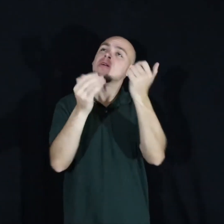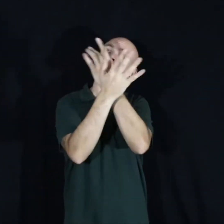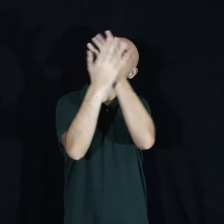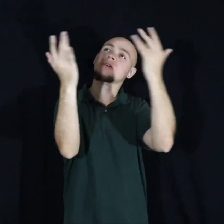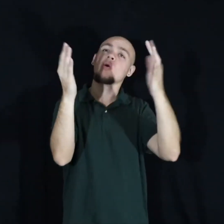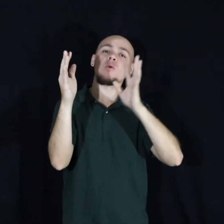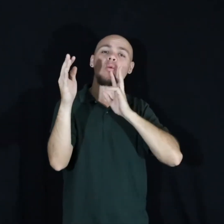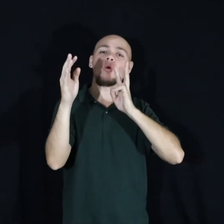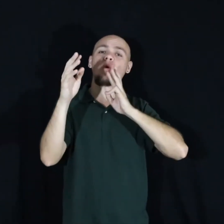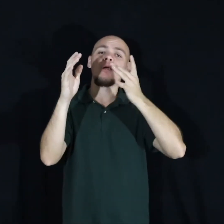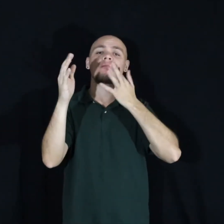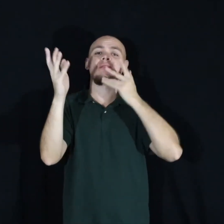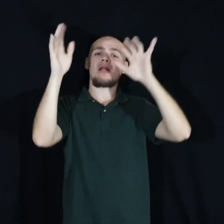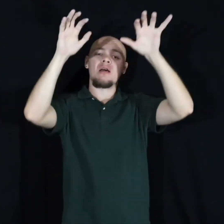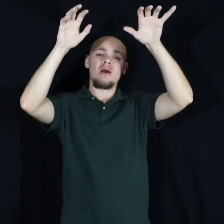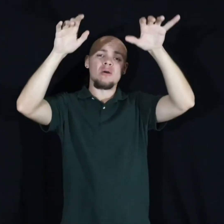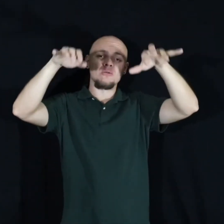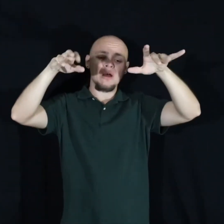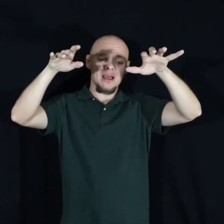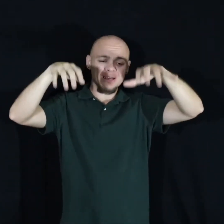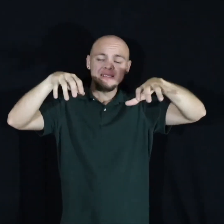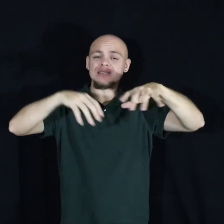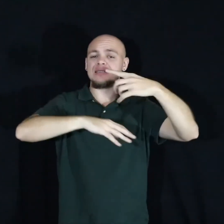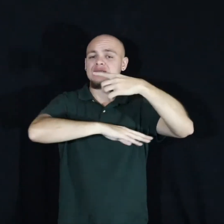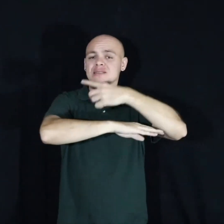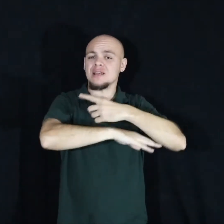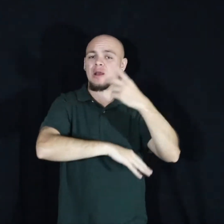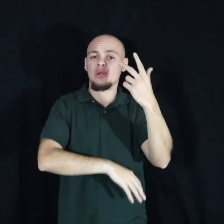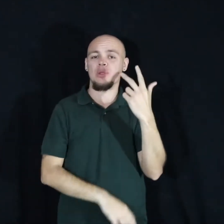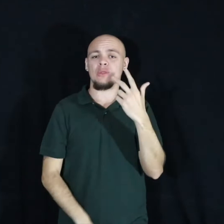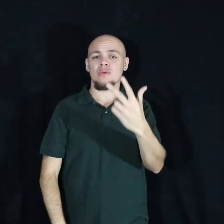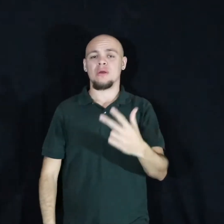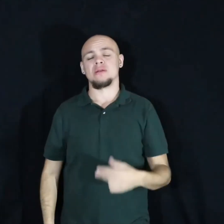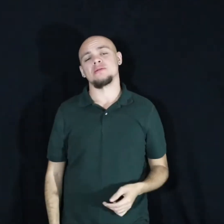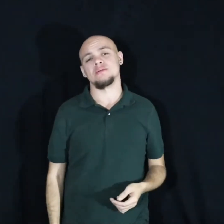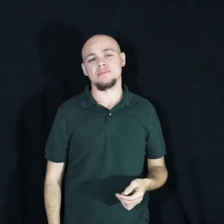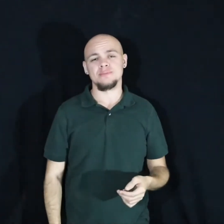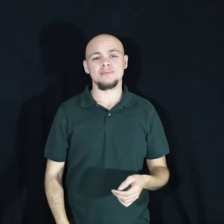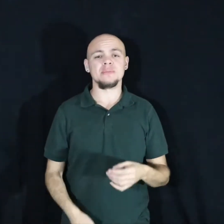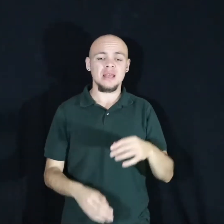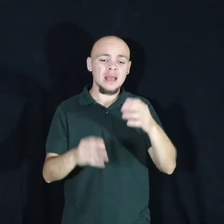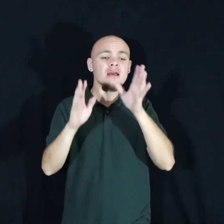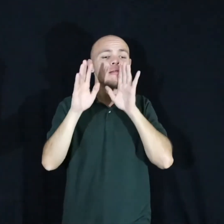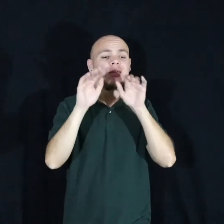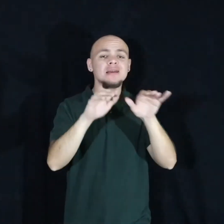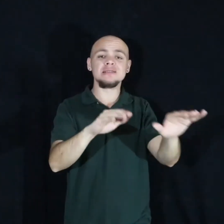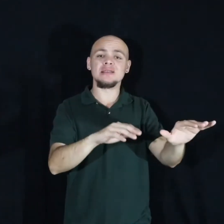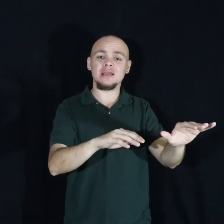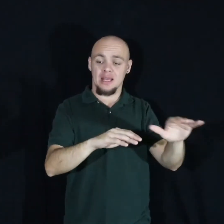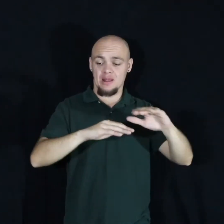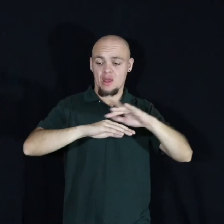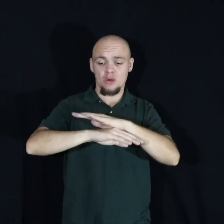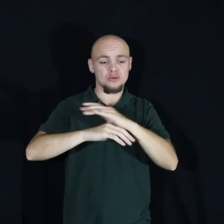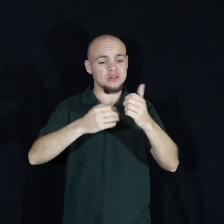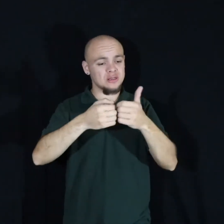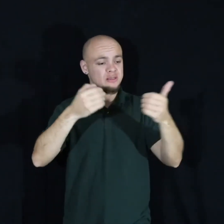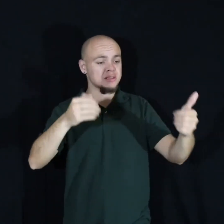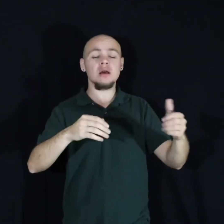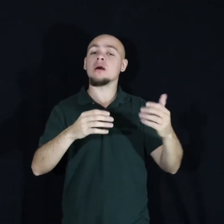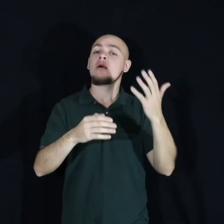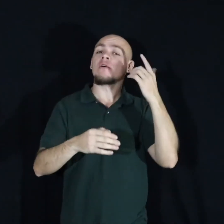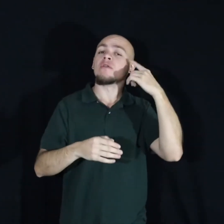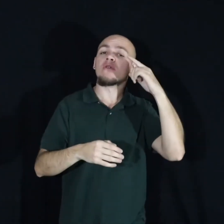to rain down on his new earth, day three. He ordered the sea to heed the shore so that flowers